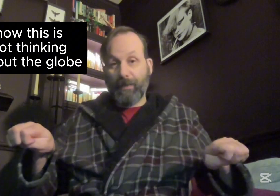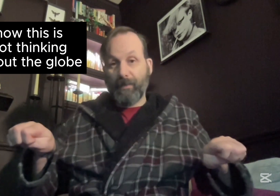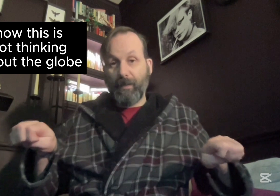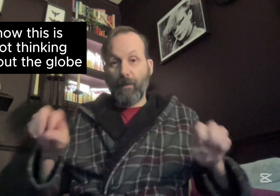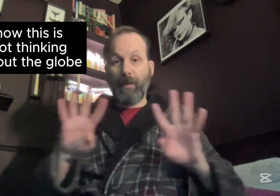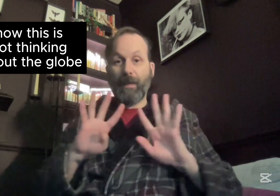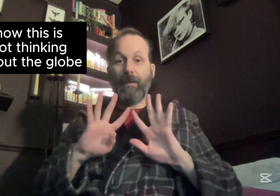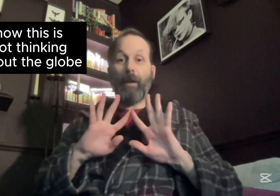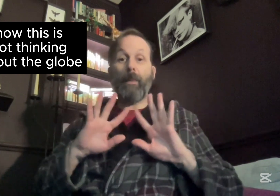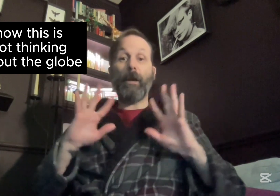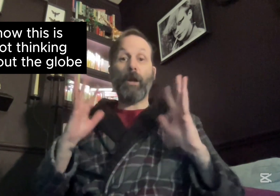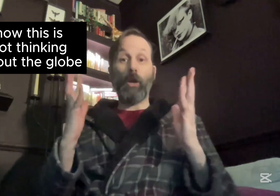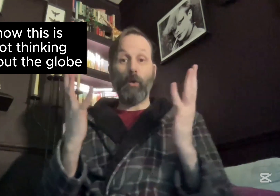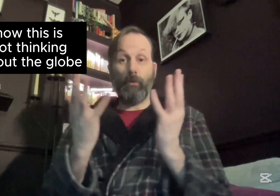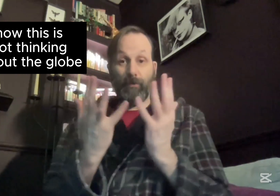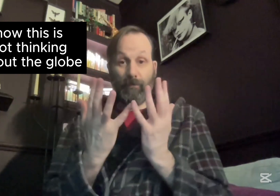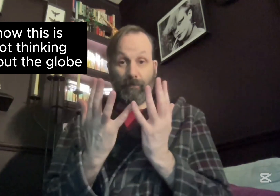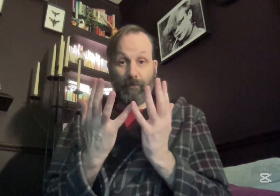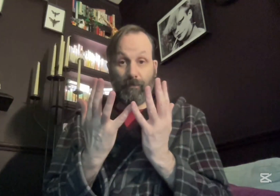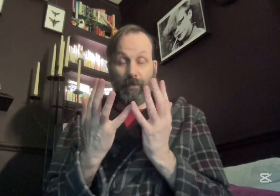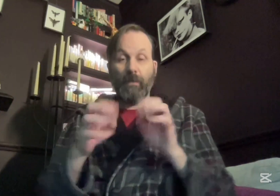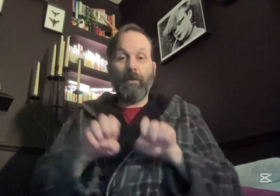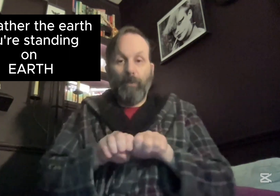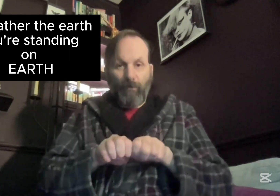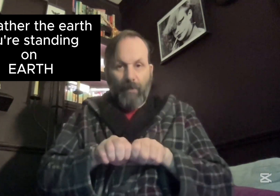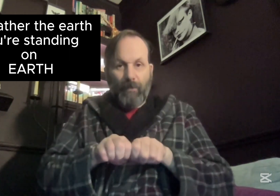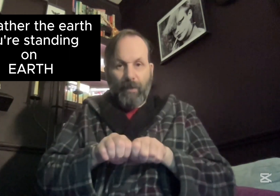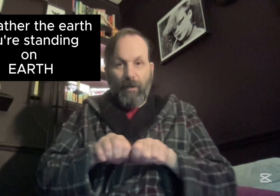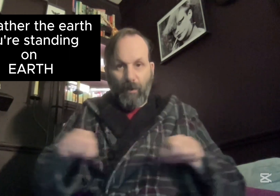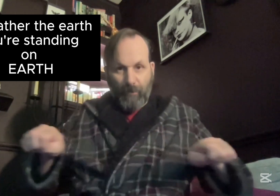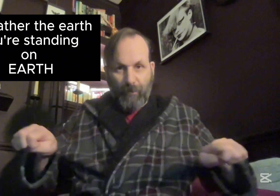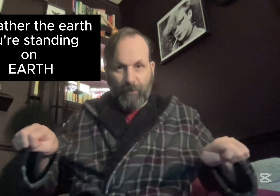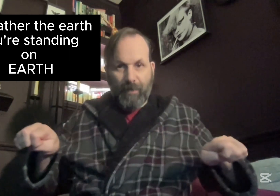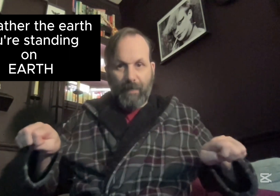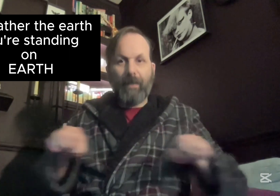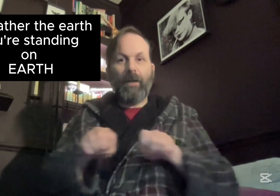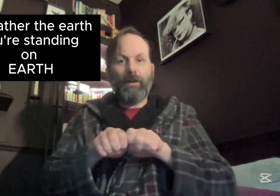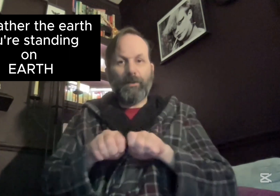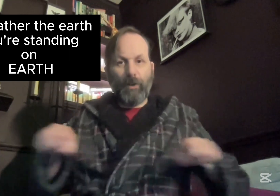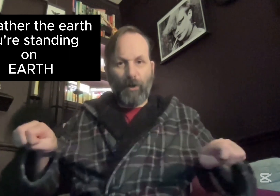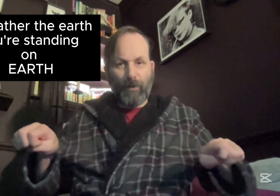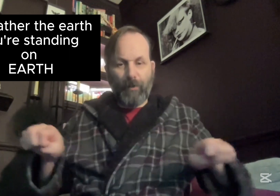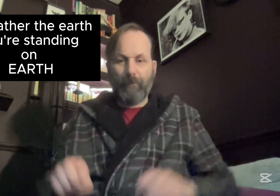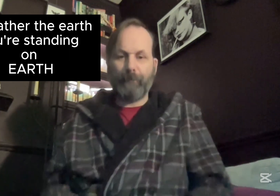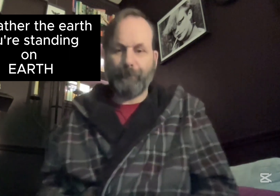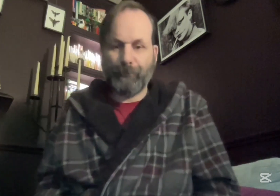this is not thinking about the globe, but rather the earth you're standing on, earth.